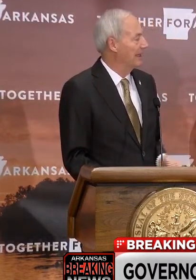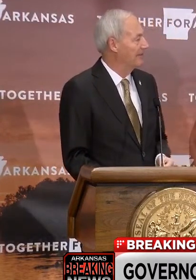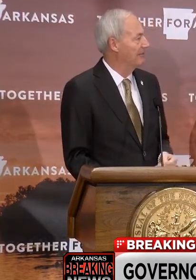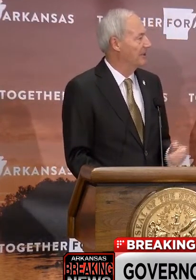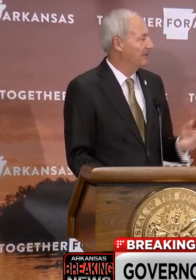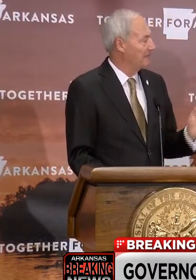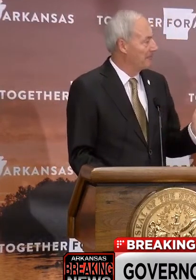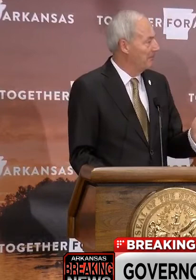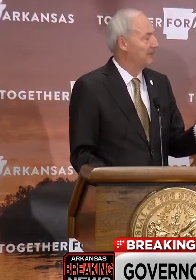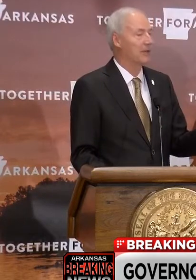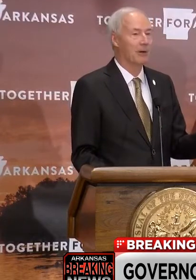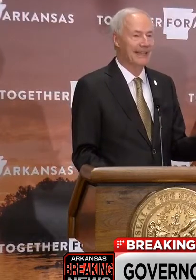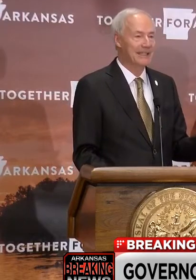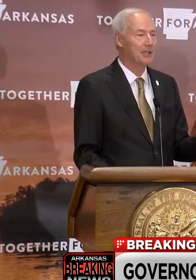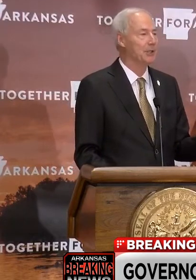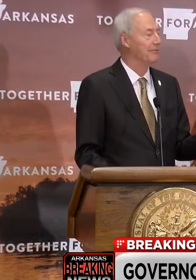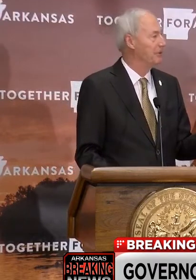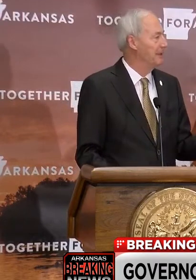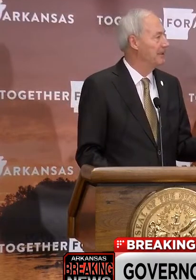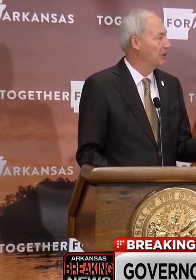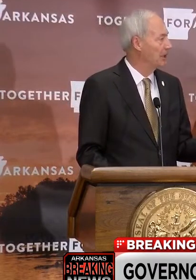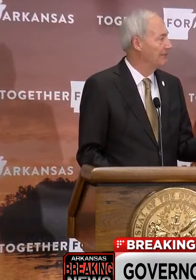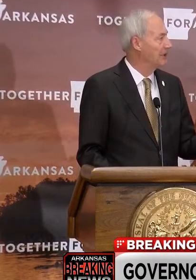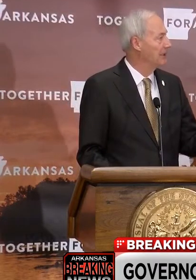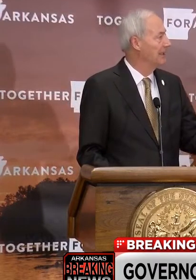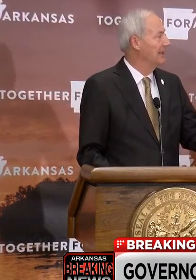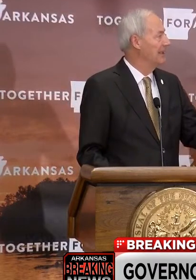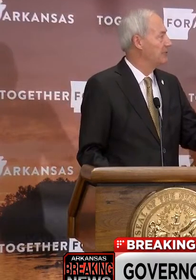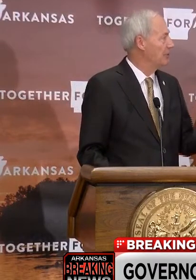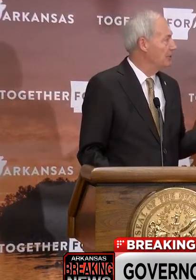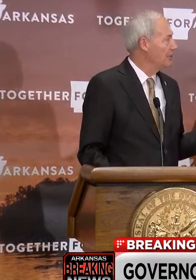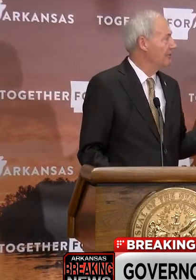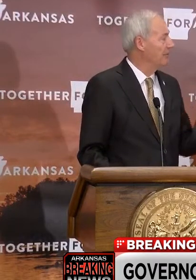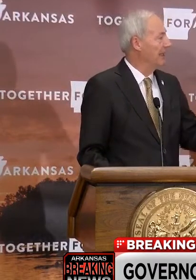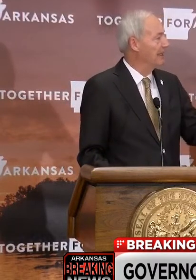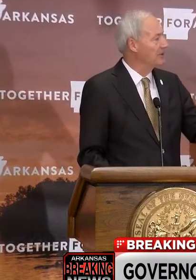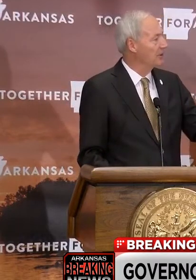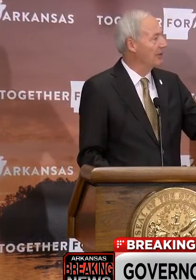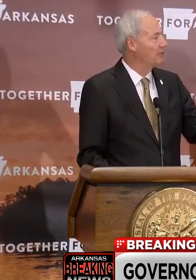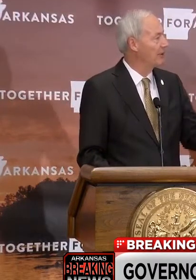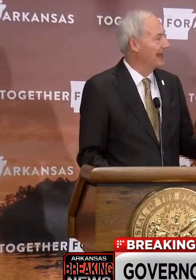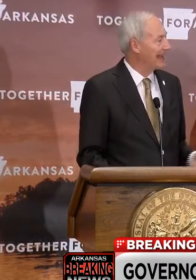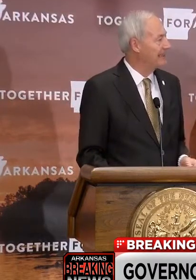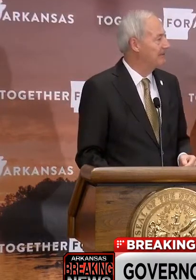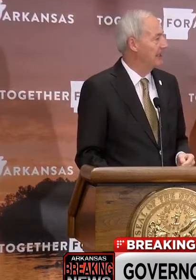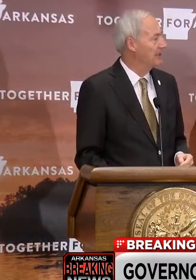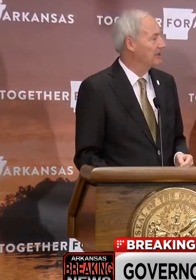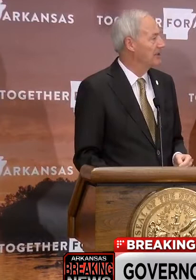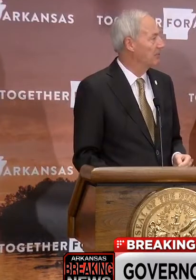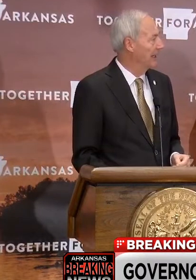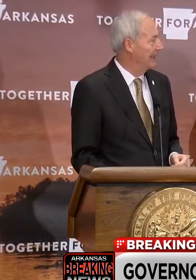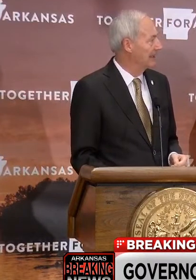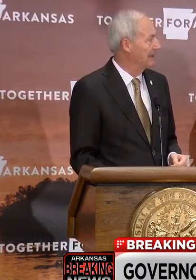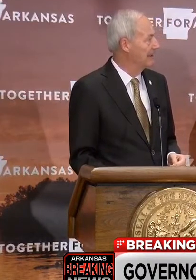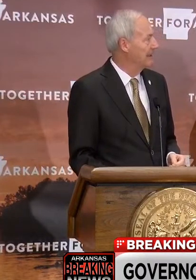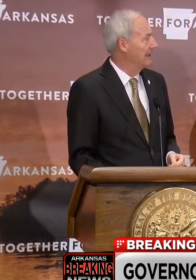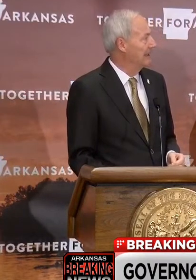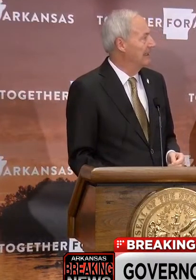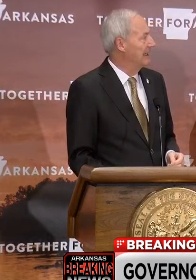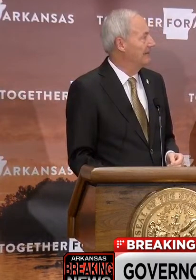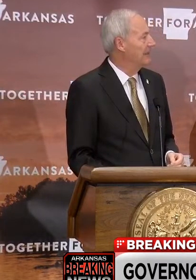people have met the criteria for being recovered, is reduced from that, and so those are active cases that we're